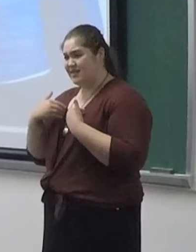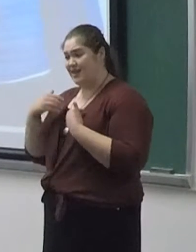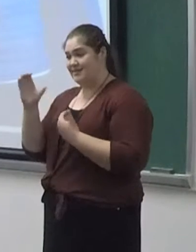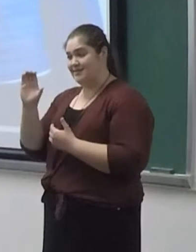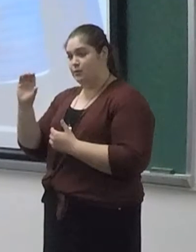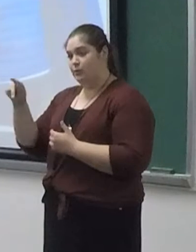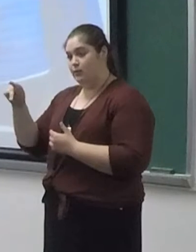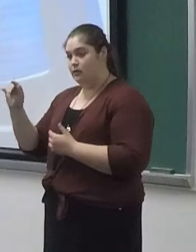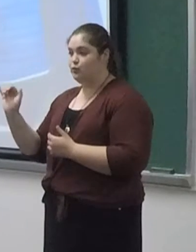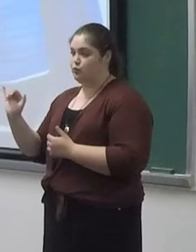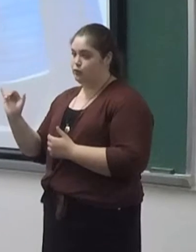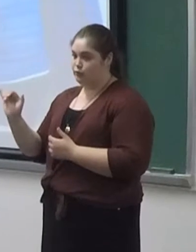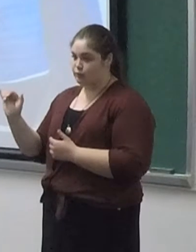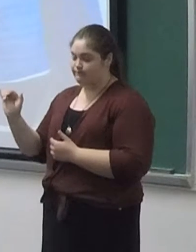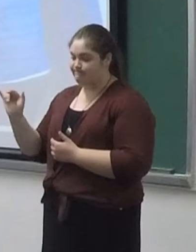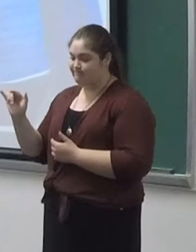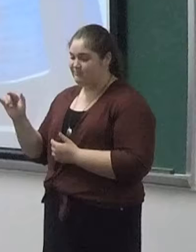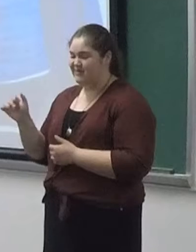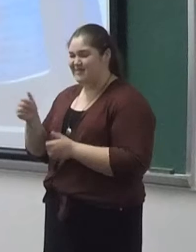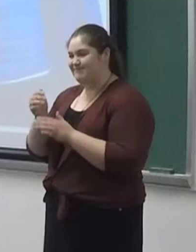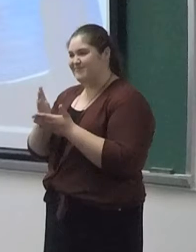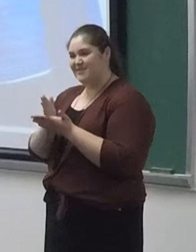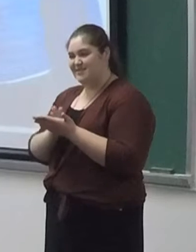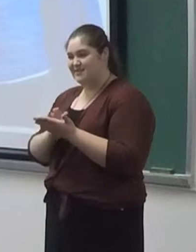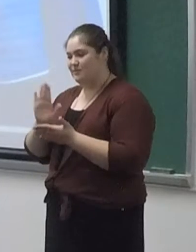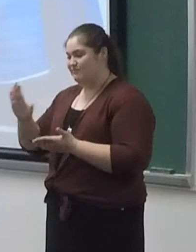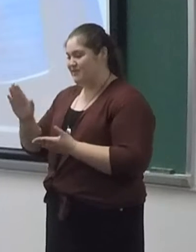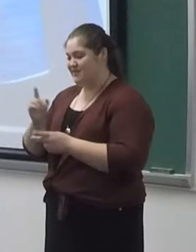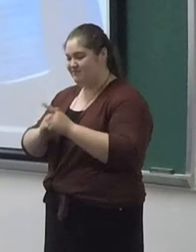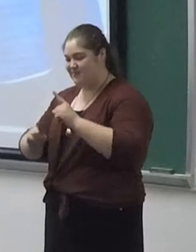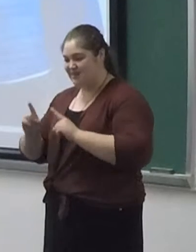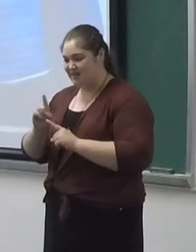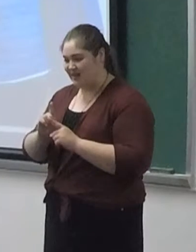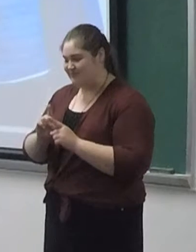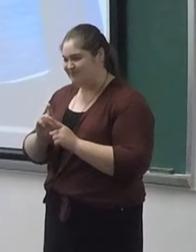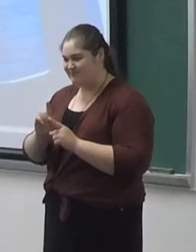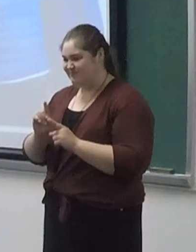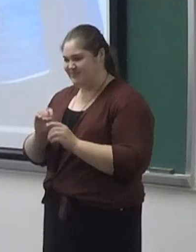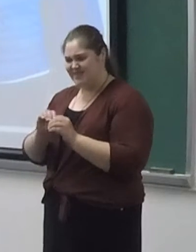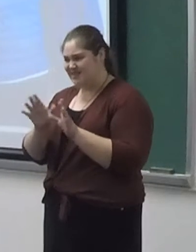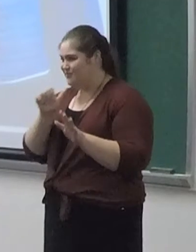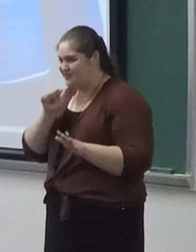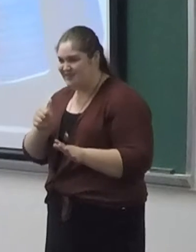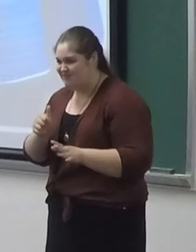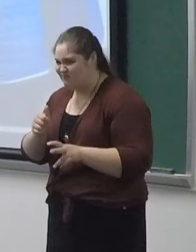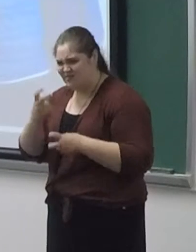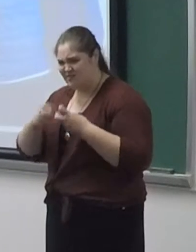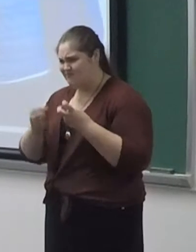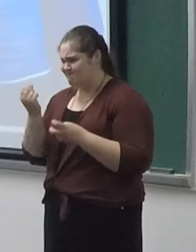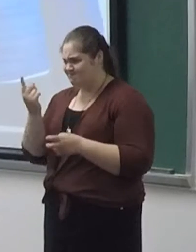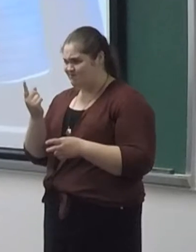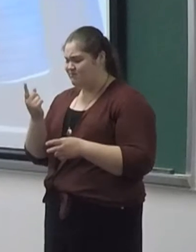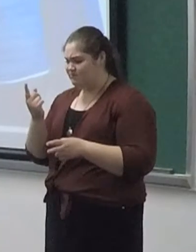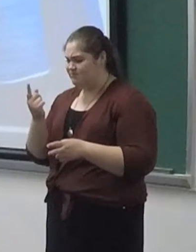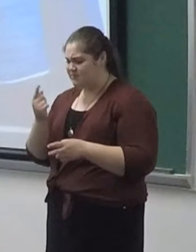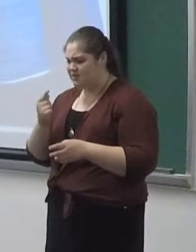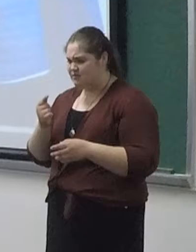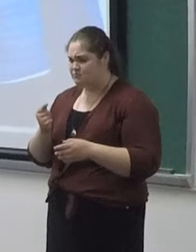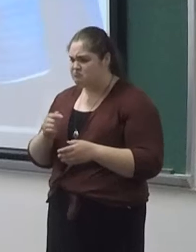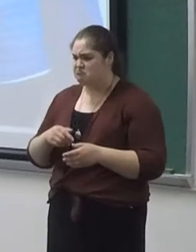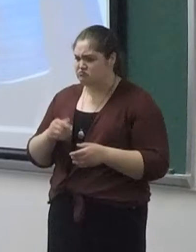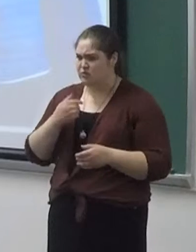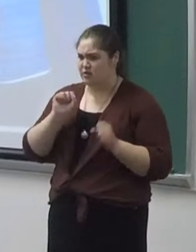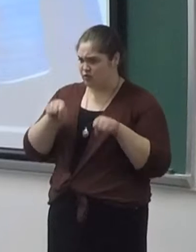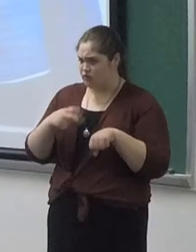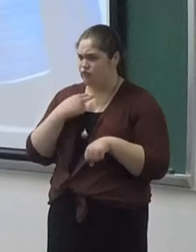cerebral palsy, so some of his sign productions was a challenge to understand, but he was pretty good at voicing for